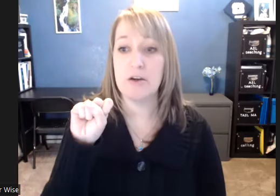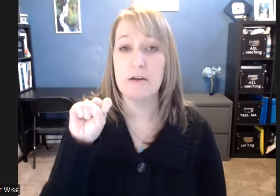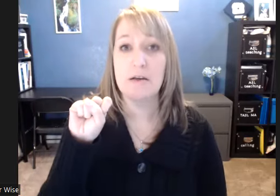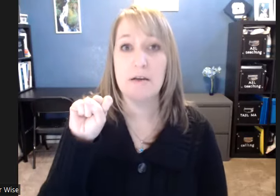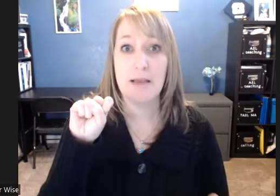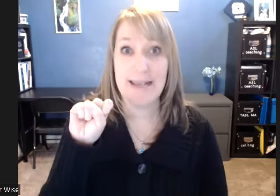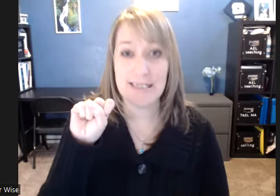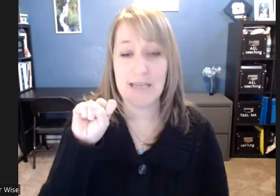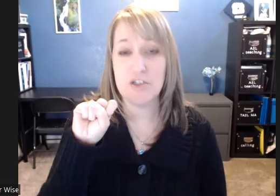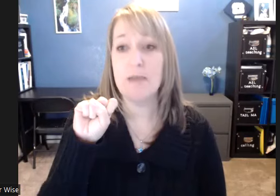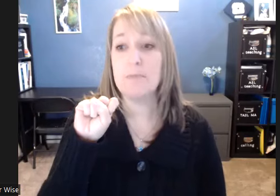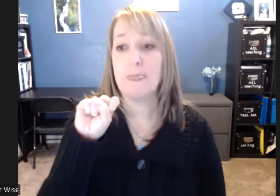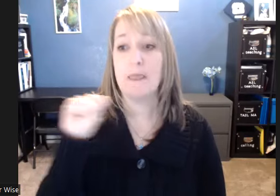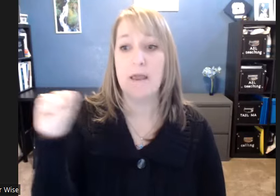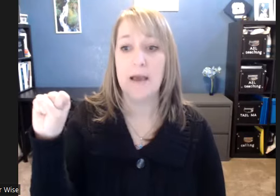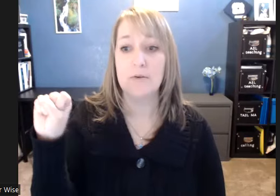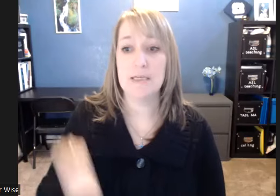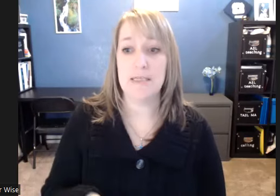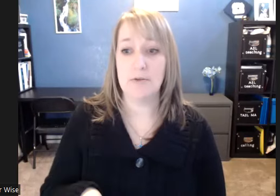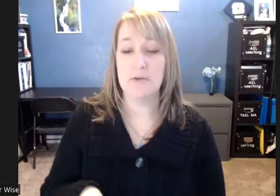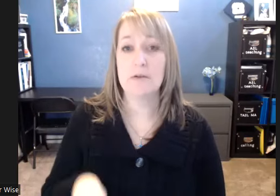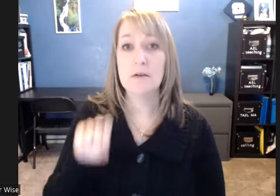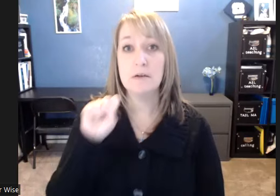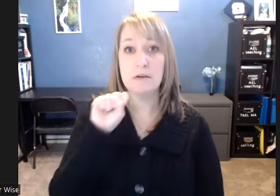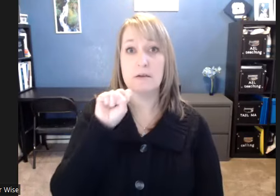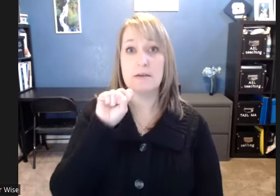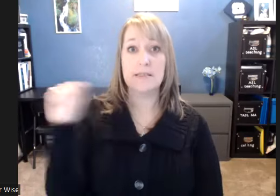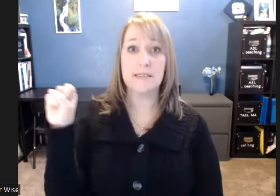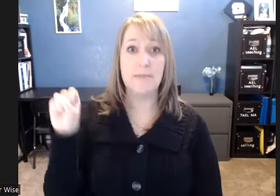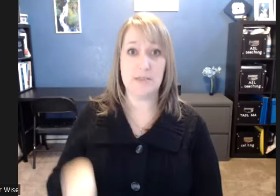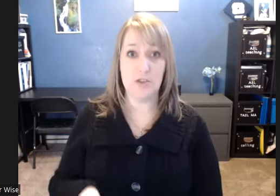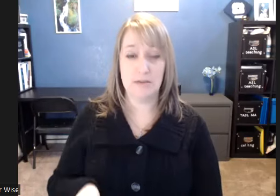your S hand shape out and down. Semester.